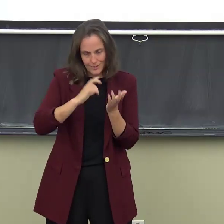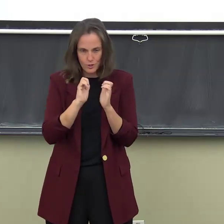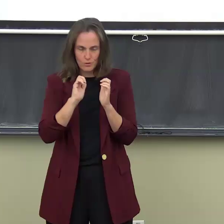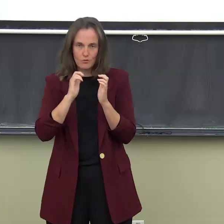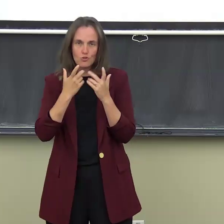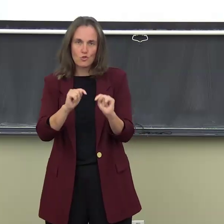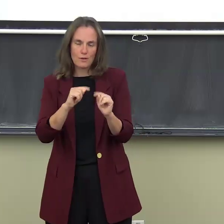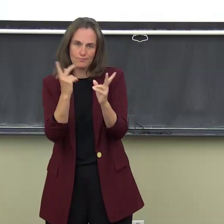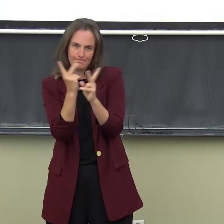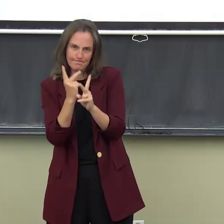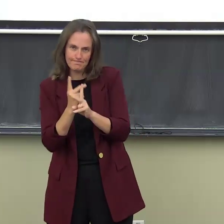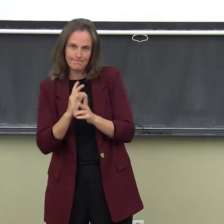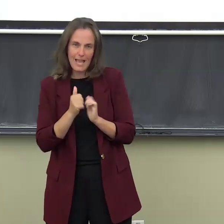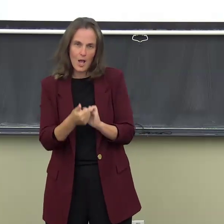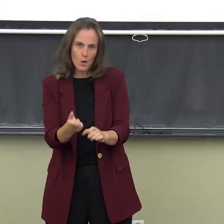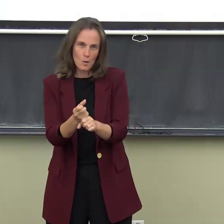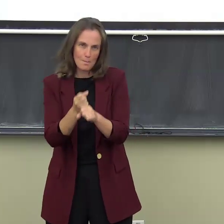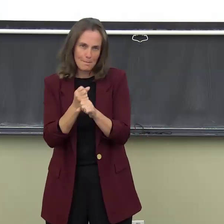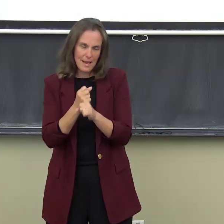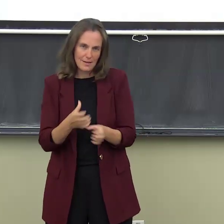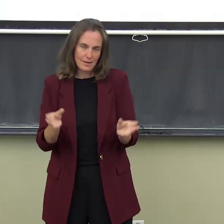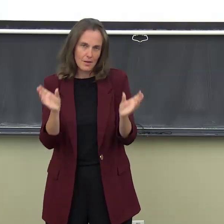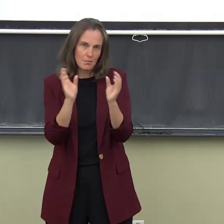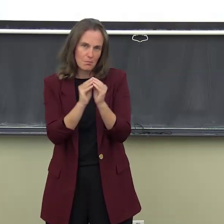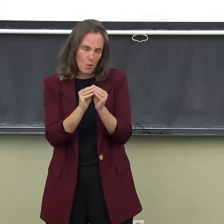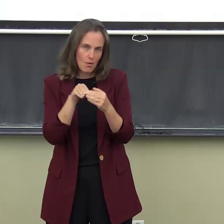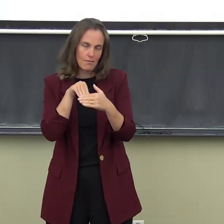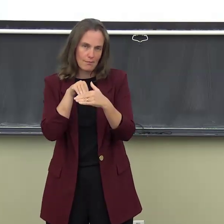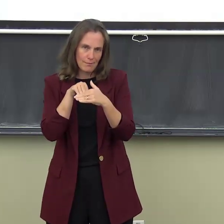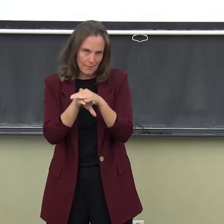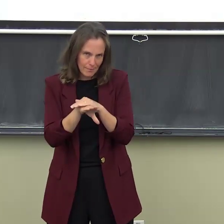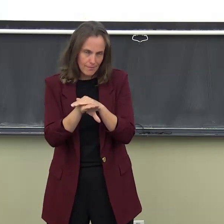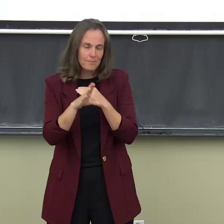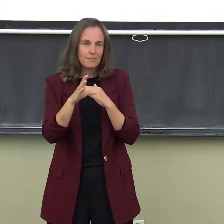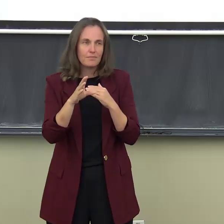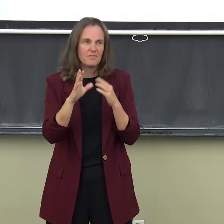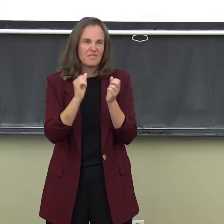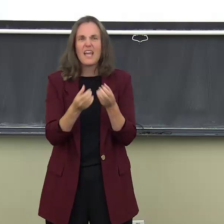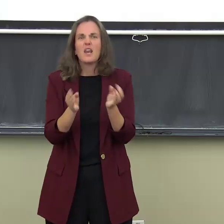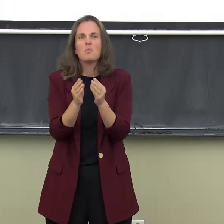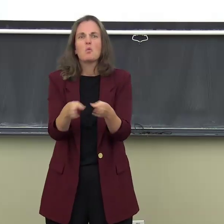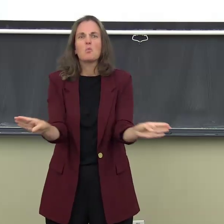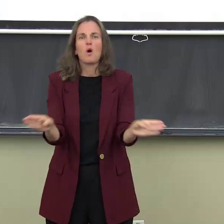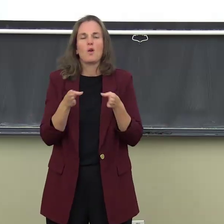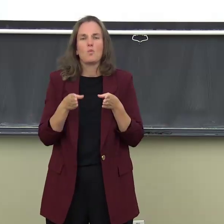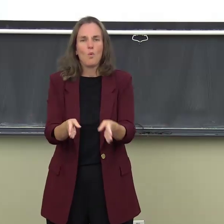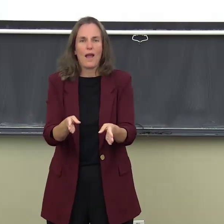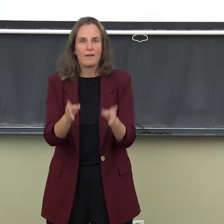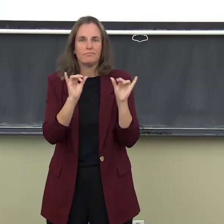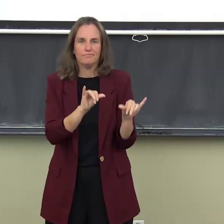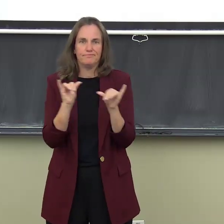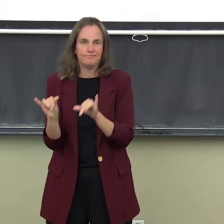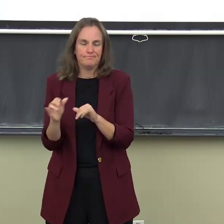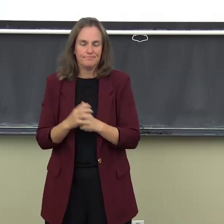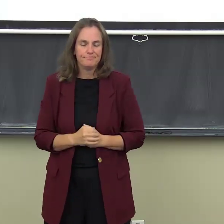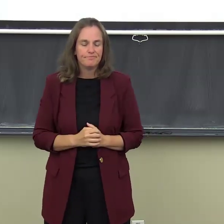able to make it more inclusive and access in a more broad way too, with everything we've been